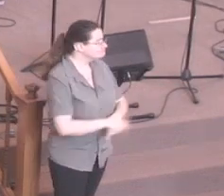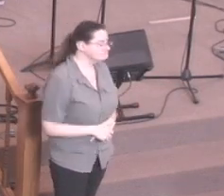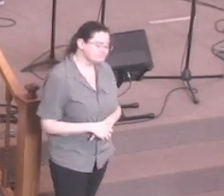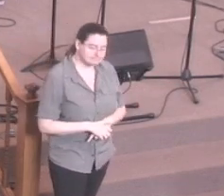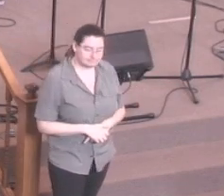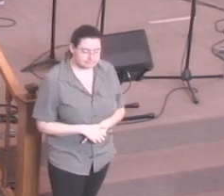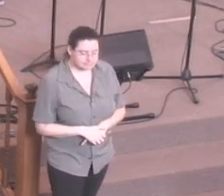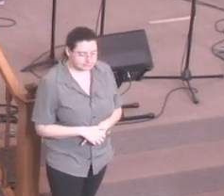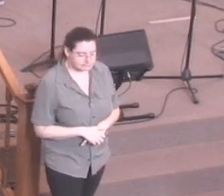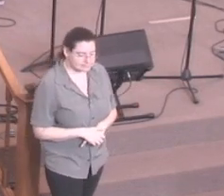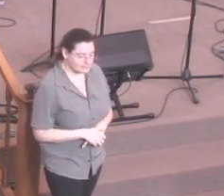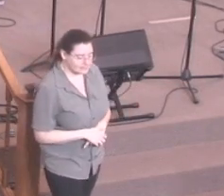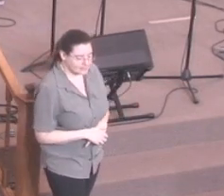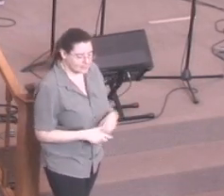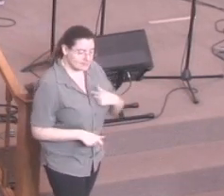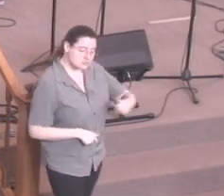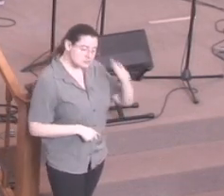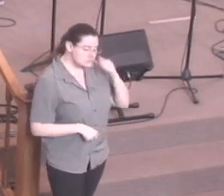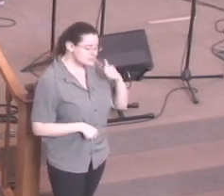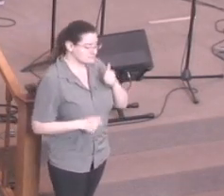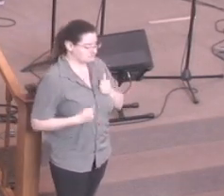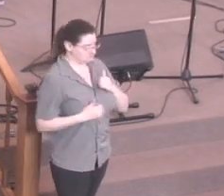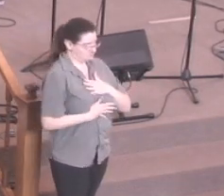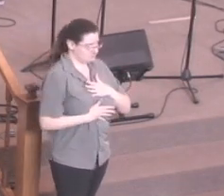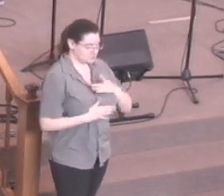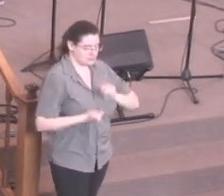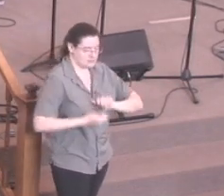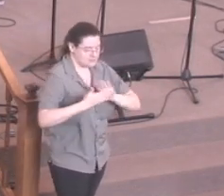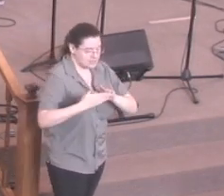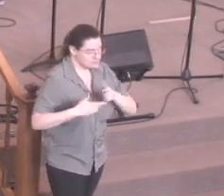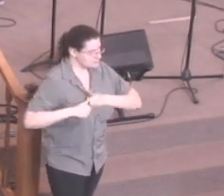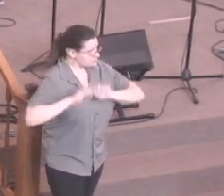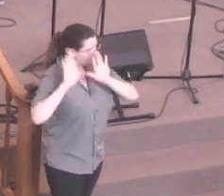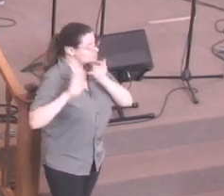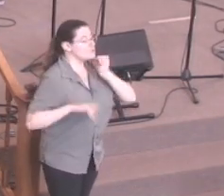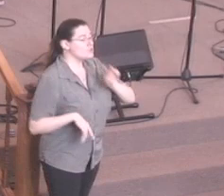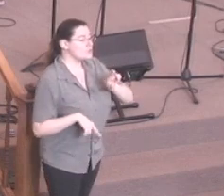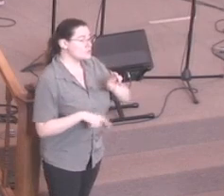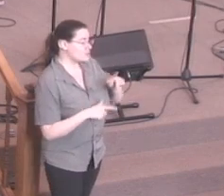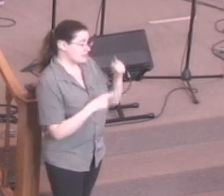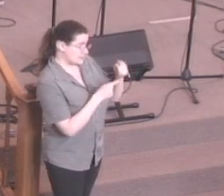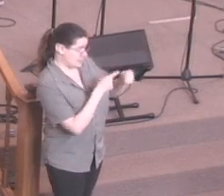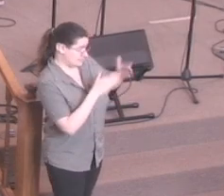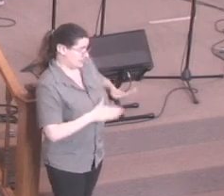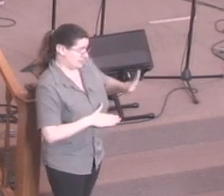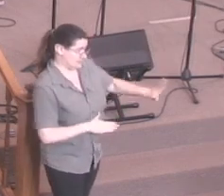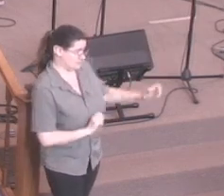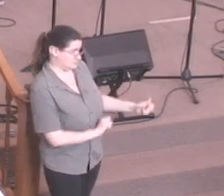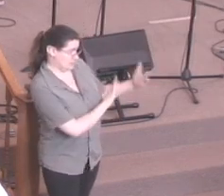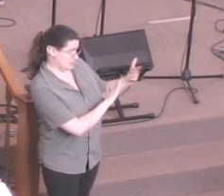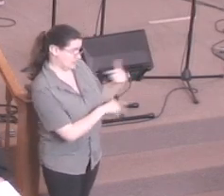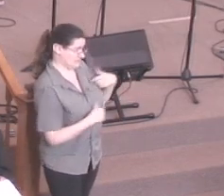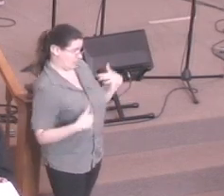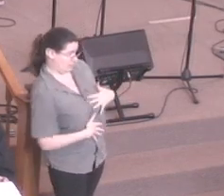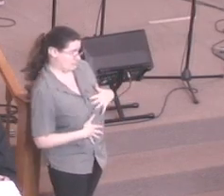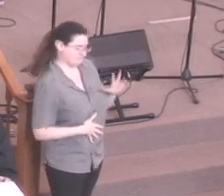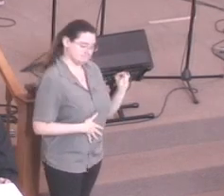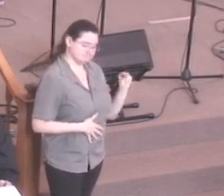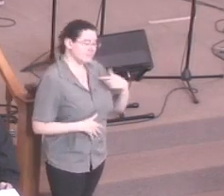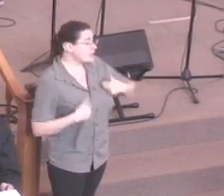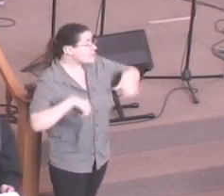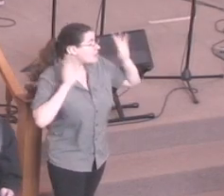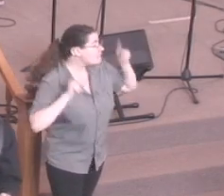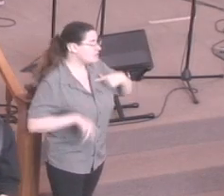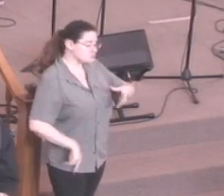or delayed. I will not flinch in the face of sacrifice or hesitate in the presence of the enemy. I will not give